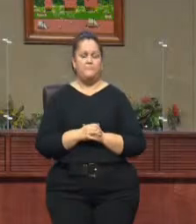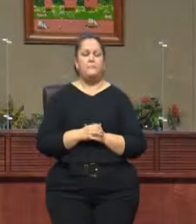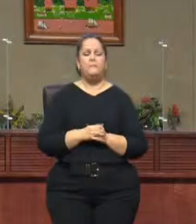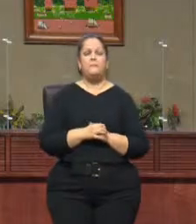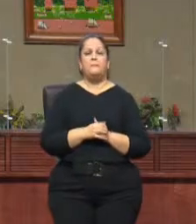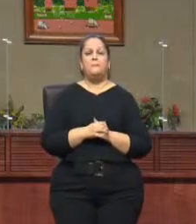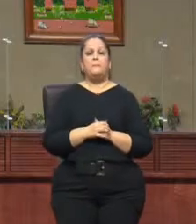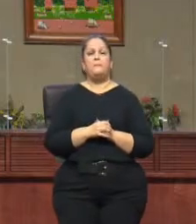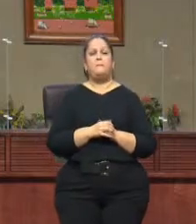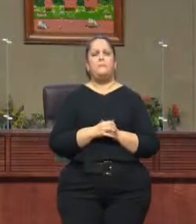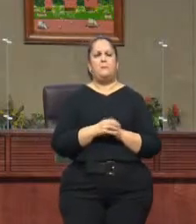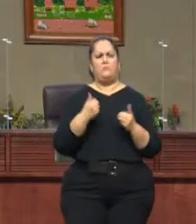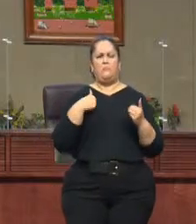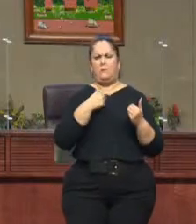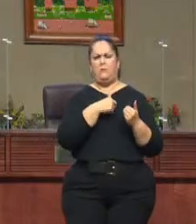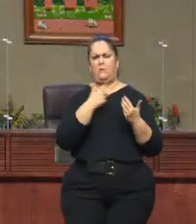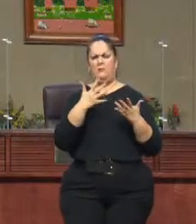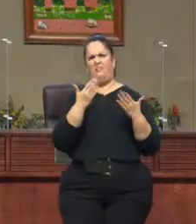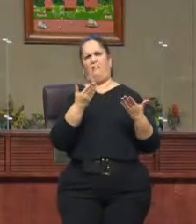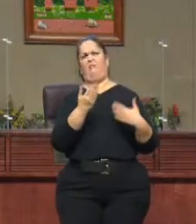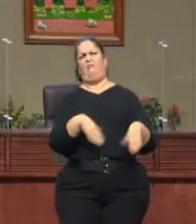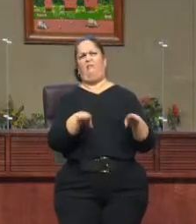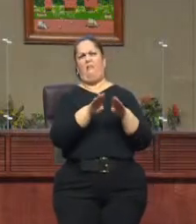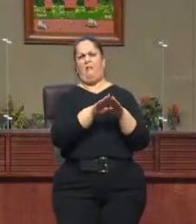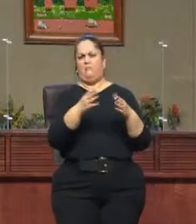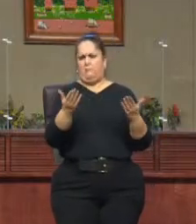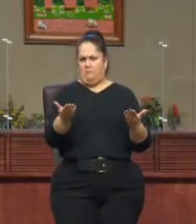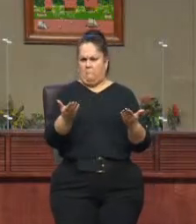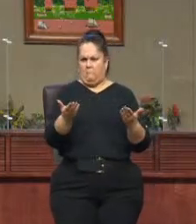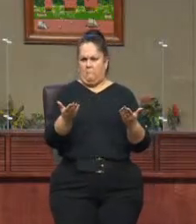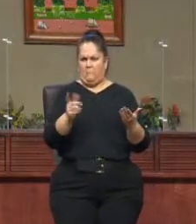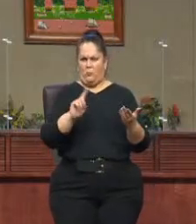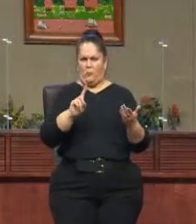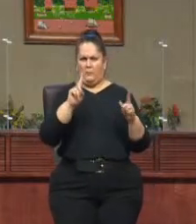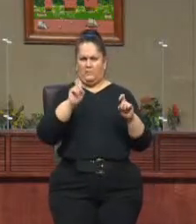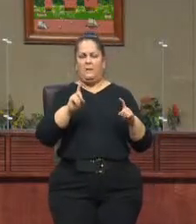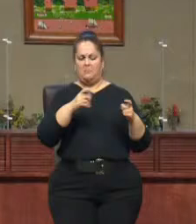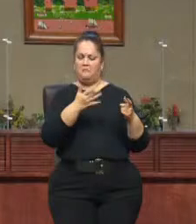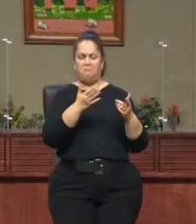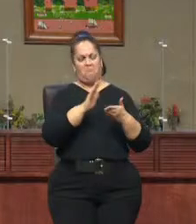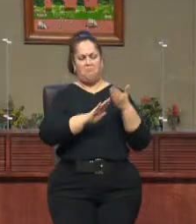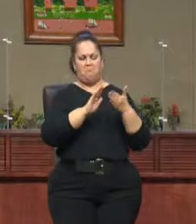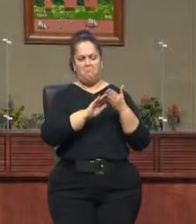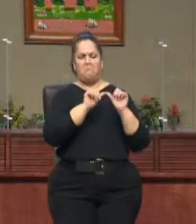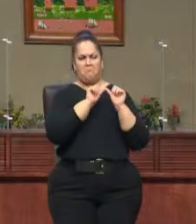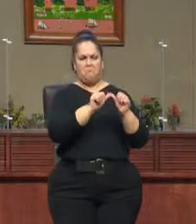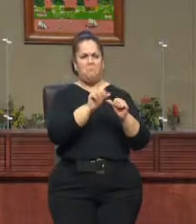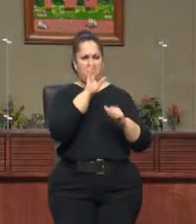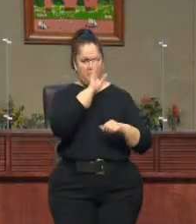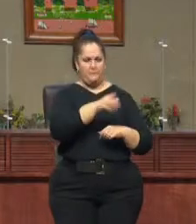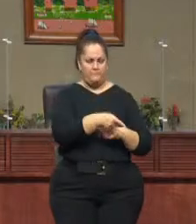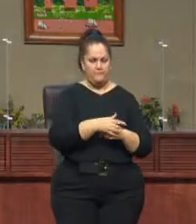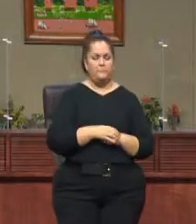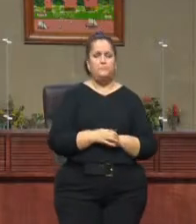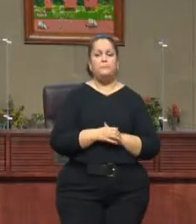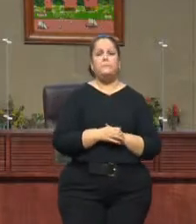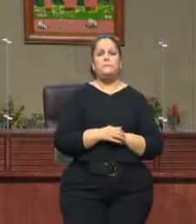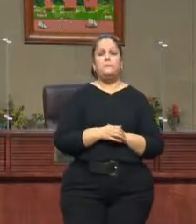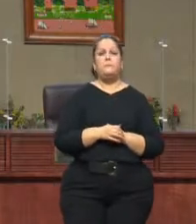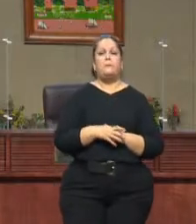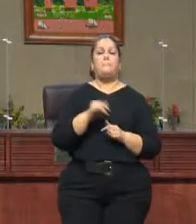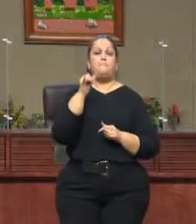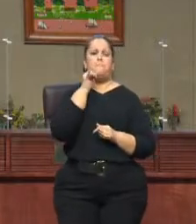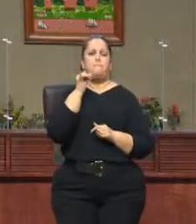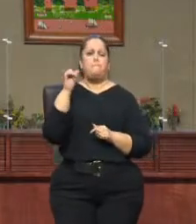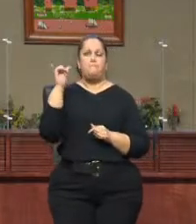to end that without having some options for our residents. In fact, yesterday at Barnett Park,